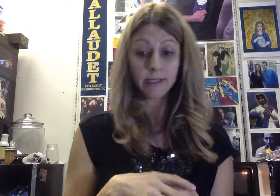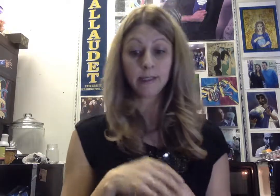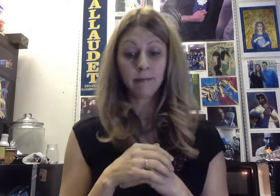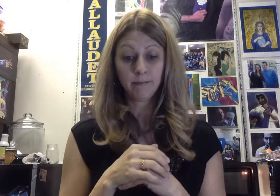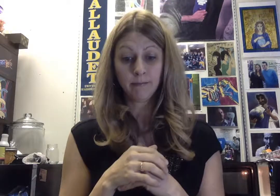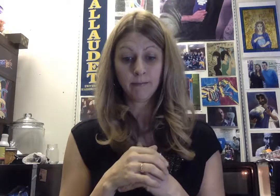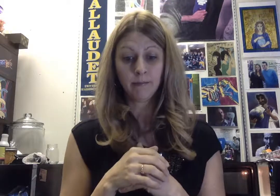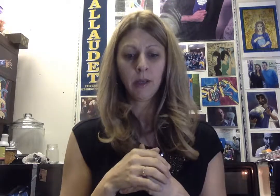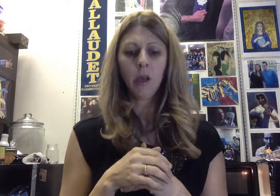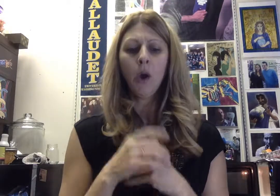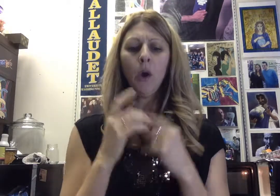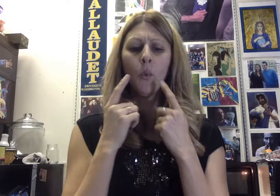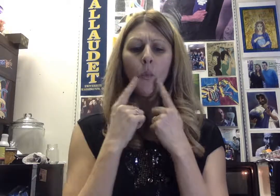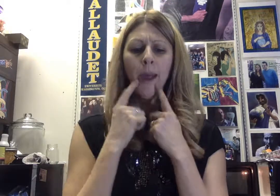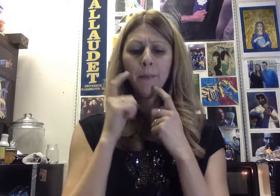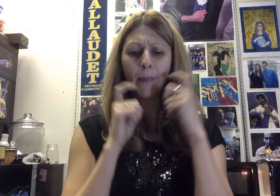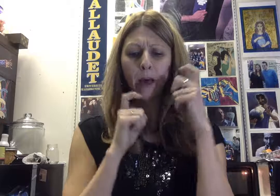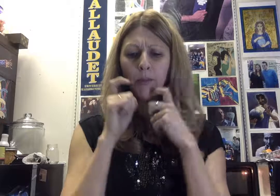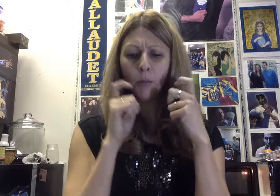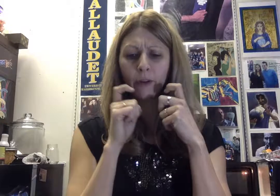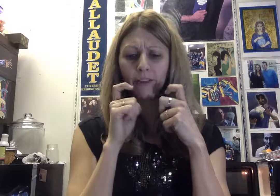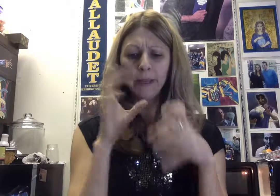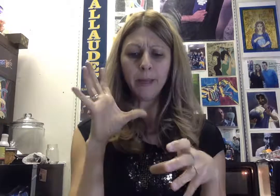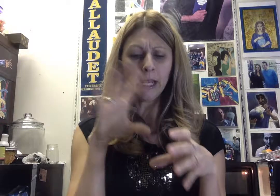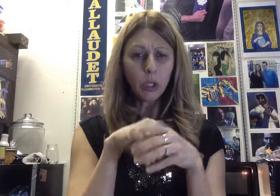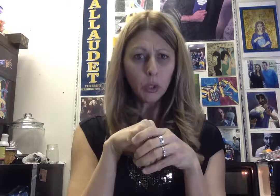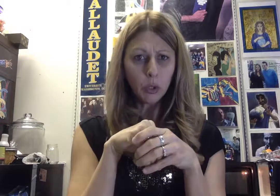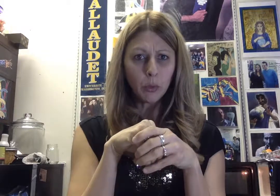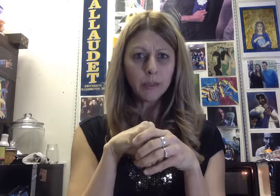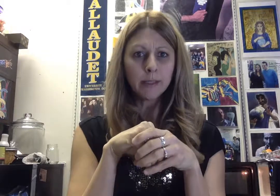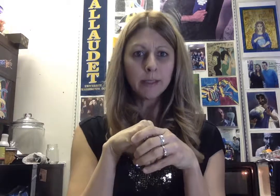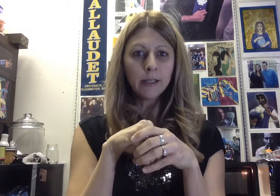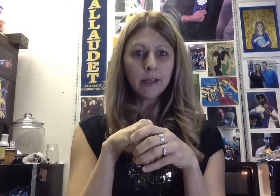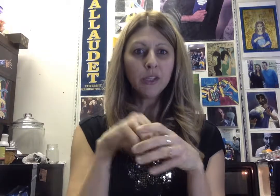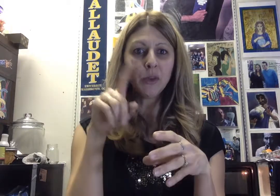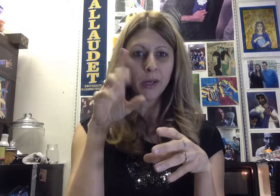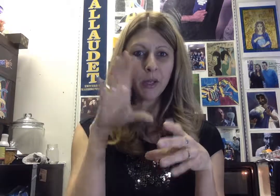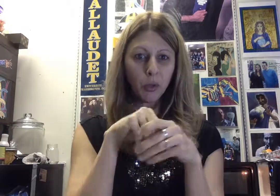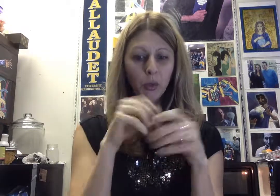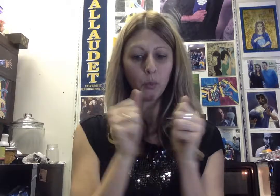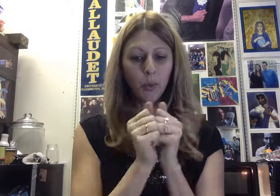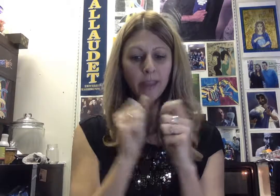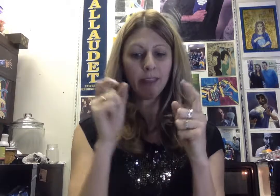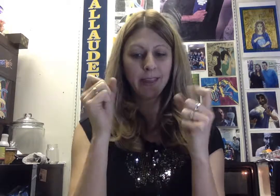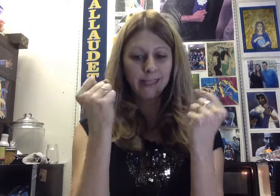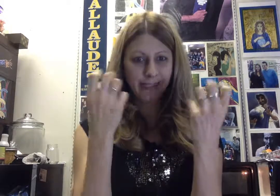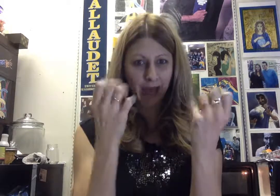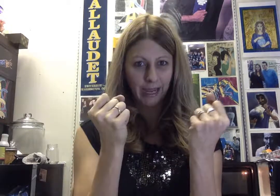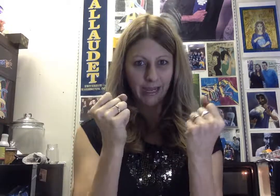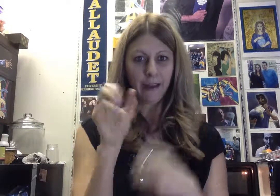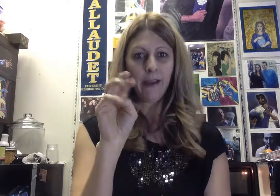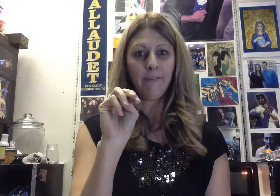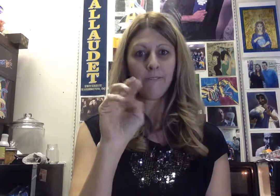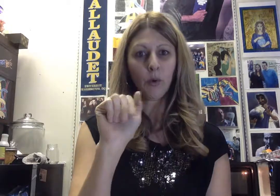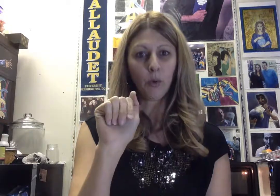duplex. What mouth morpheme do you include with the sign